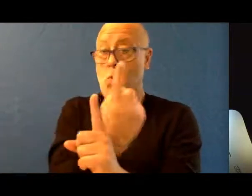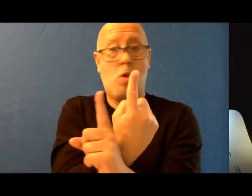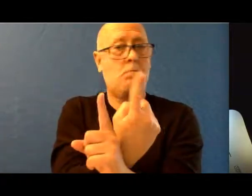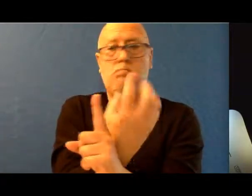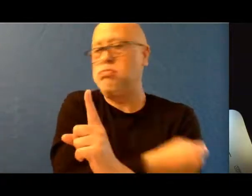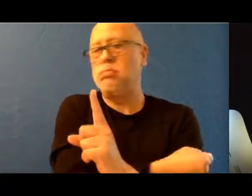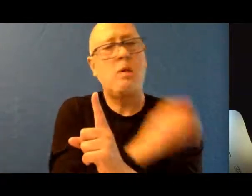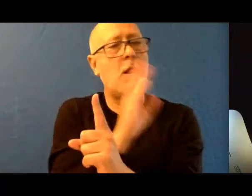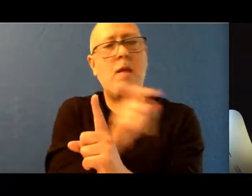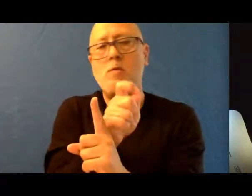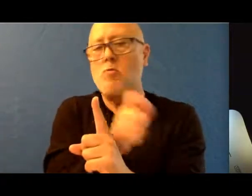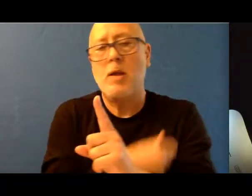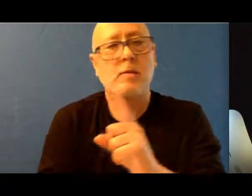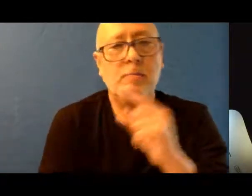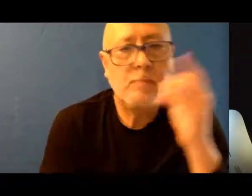squared.